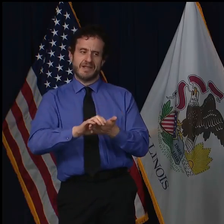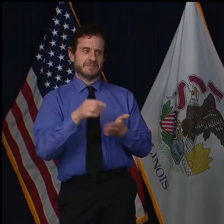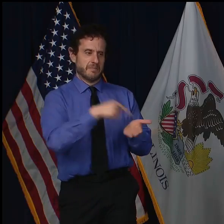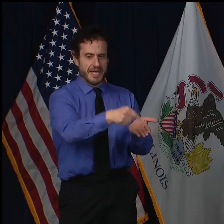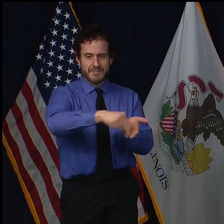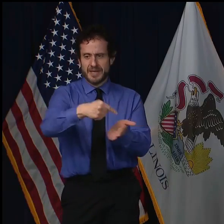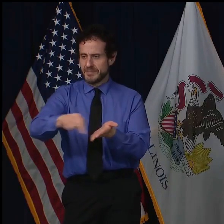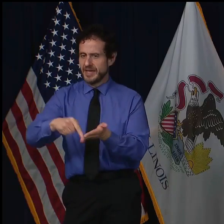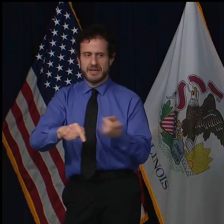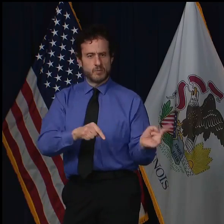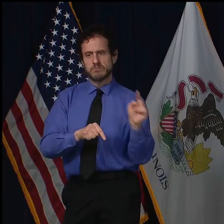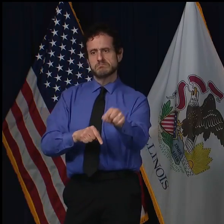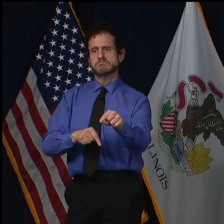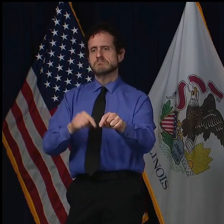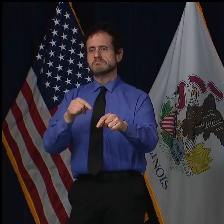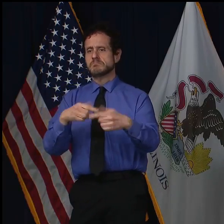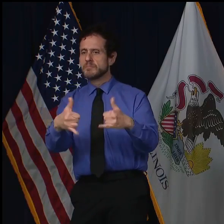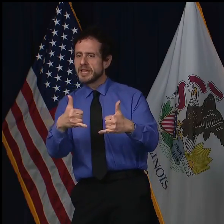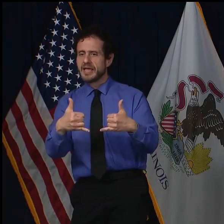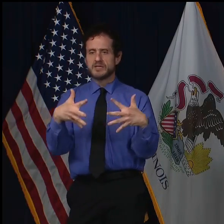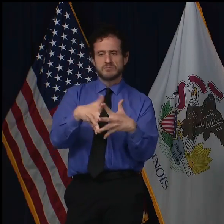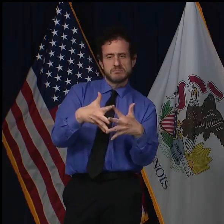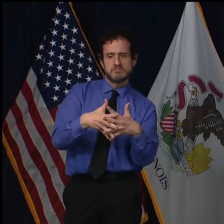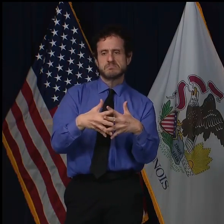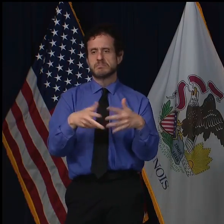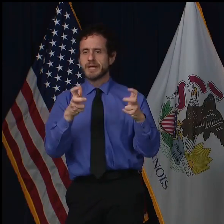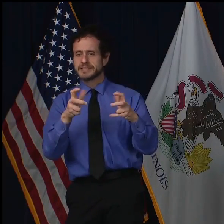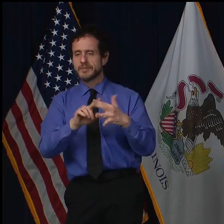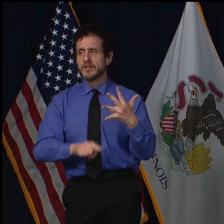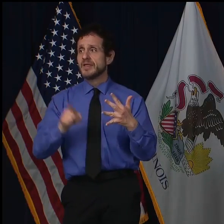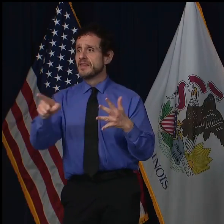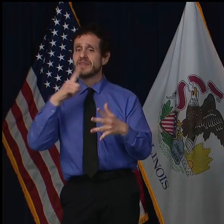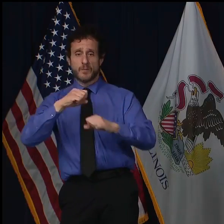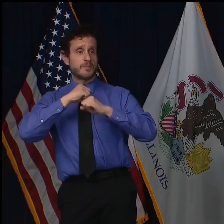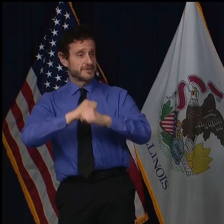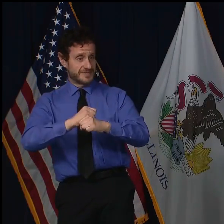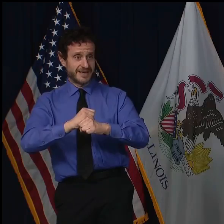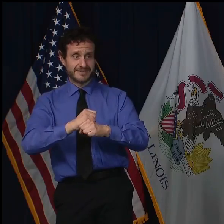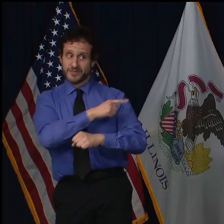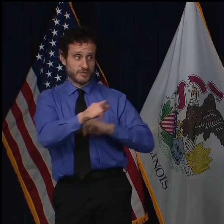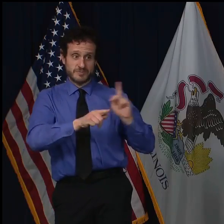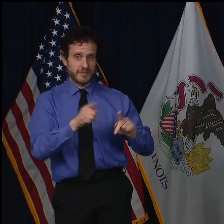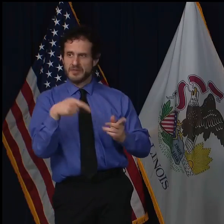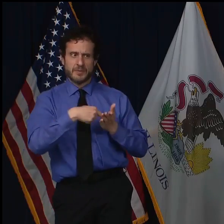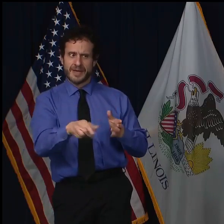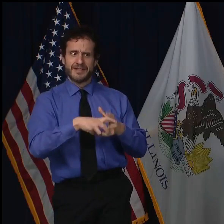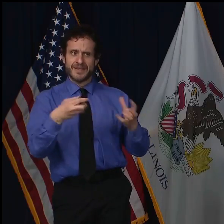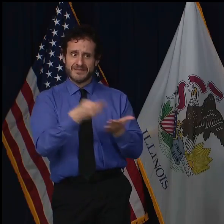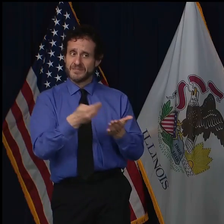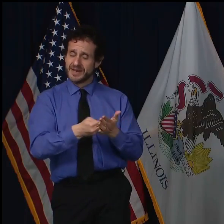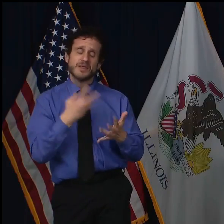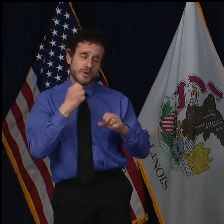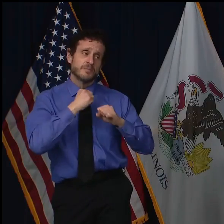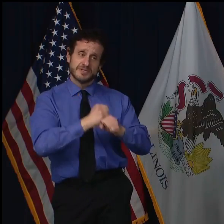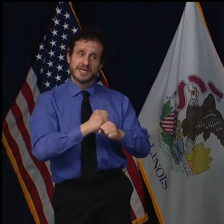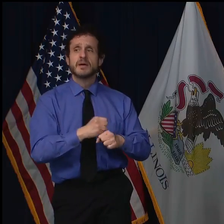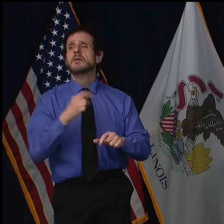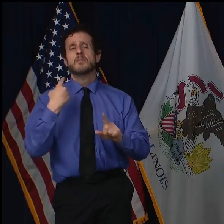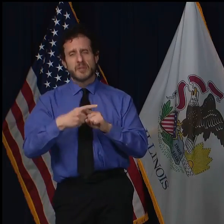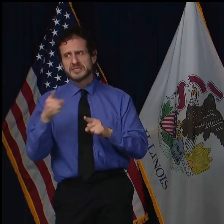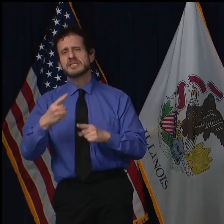So, I think they want to protect their, for lack of a better term, assets and, their